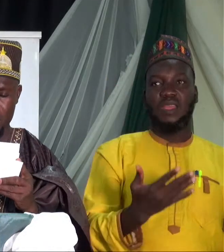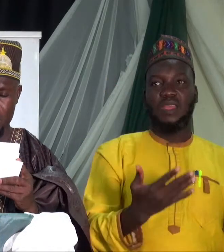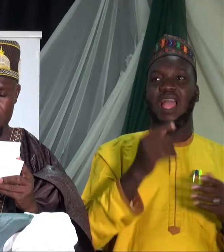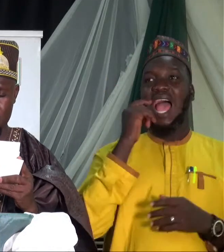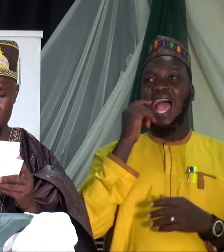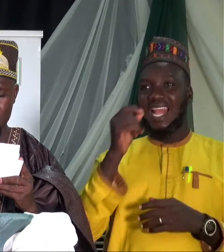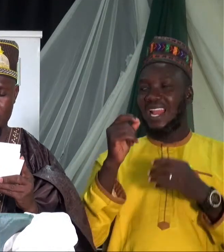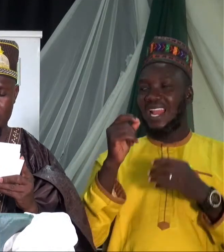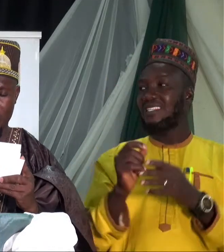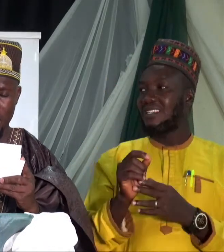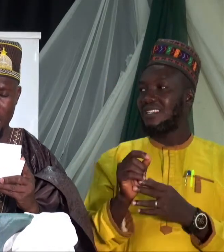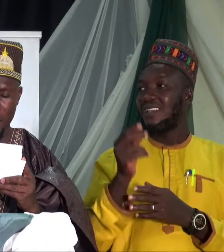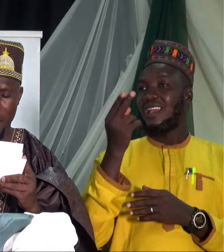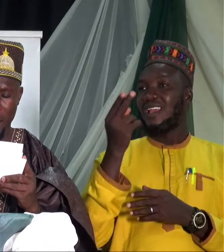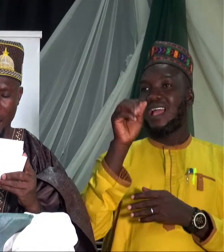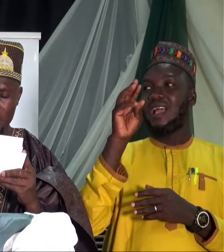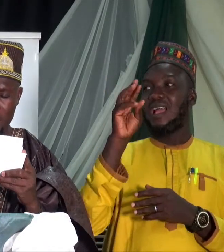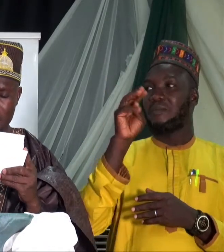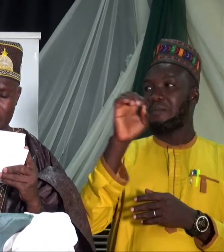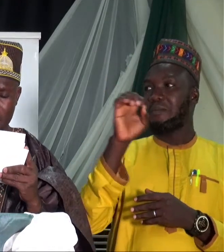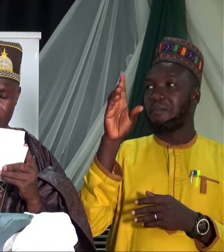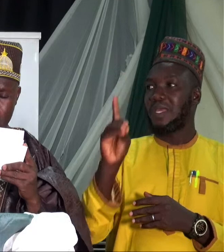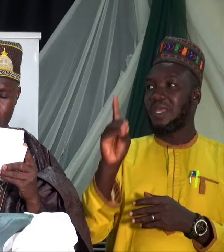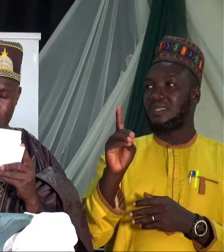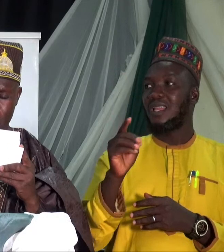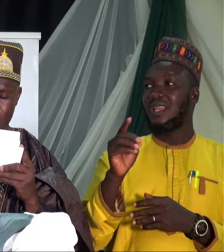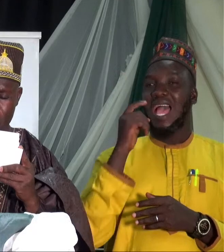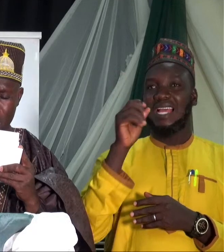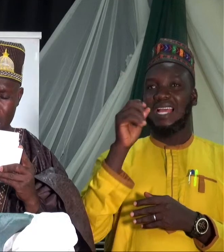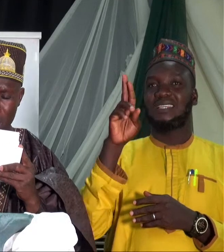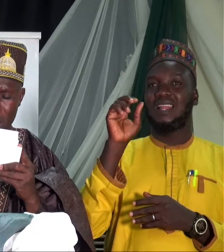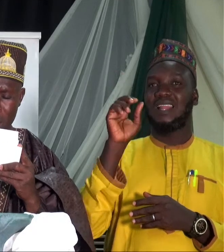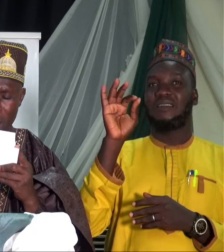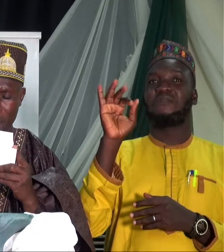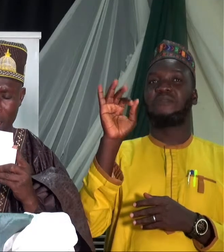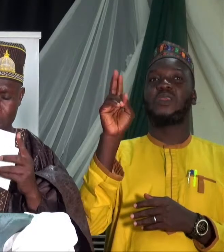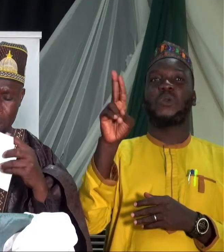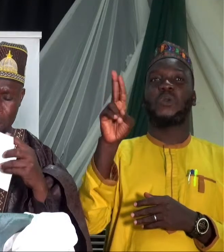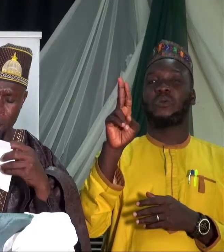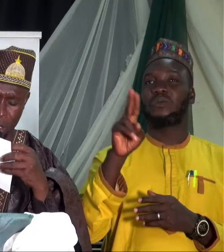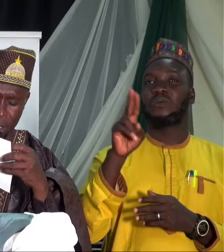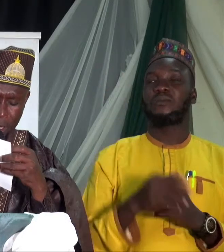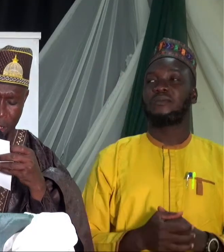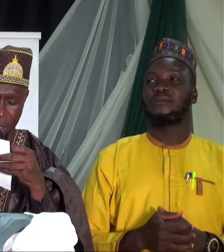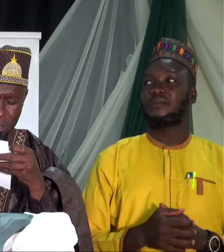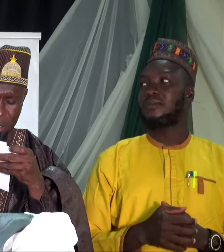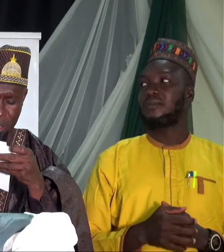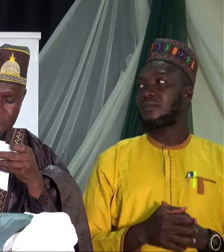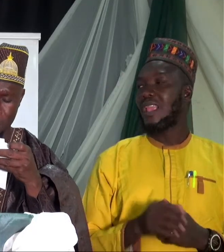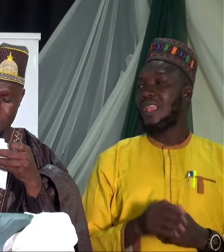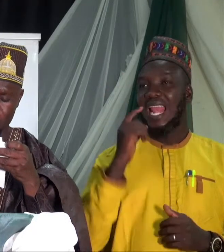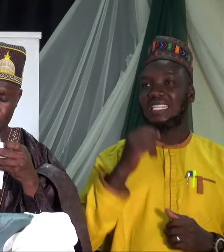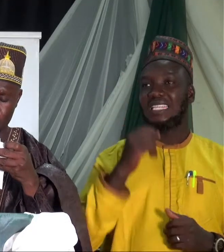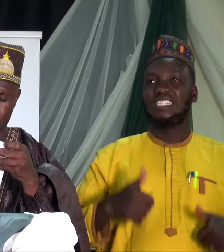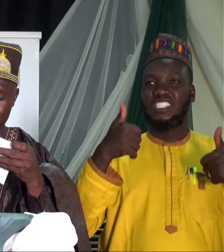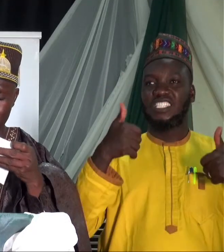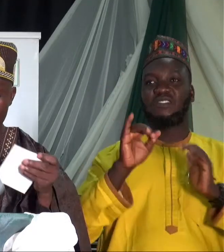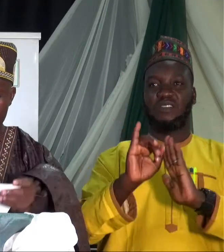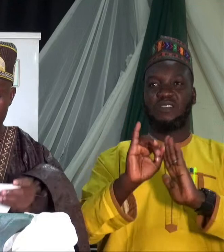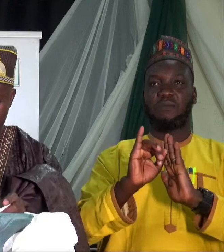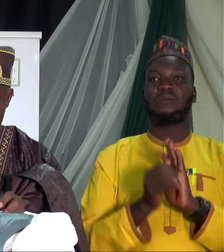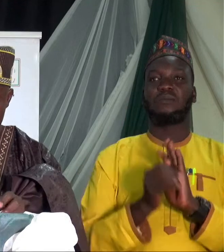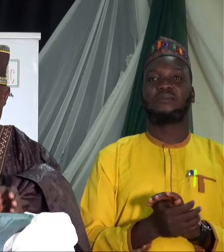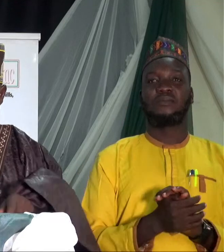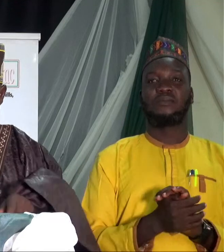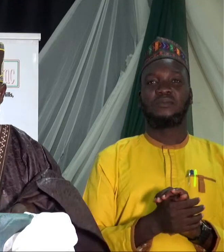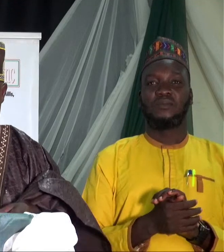lawal you are highly welcome alhaji rafiu mi ò rí tí wọ́n kọ́ dáadáa alhaji chief imam imamu lupeju agbowo